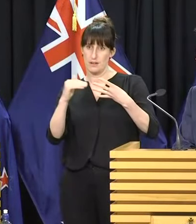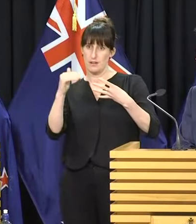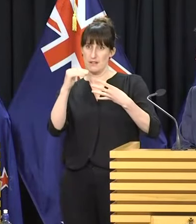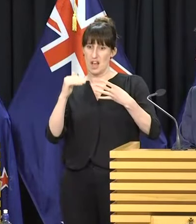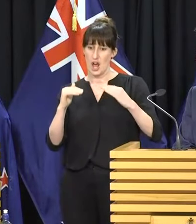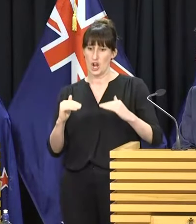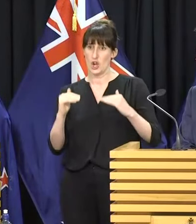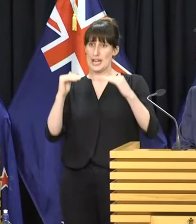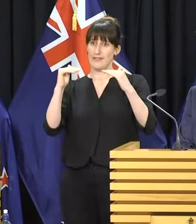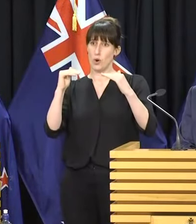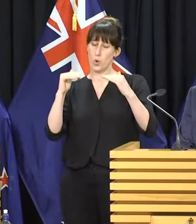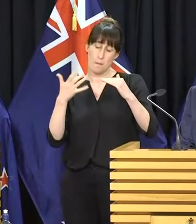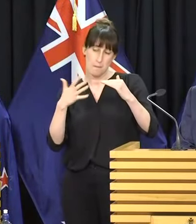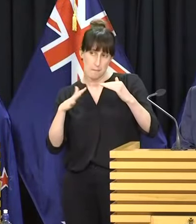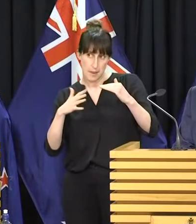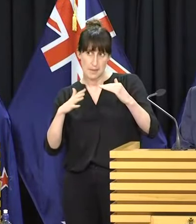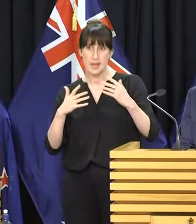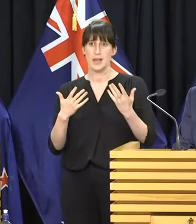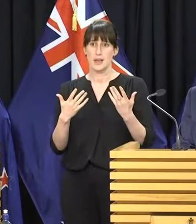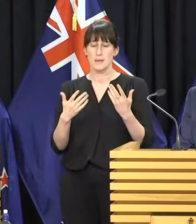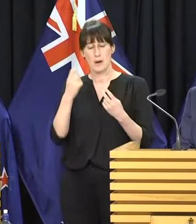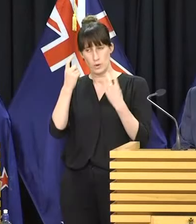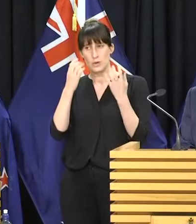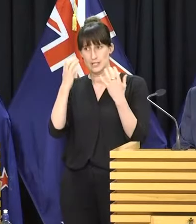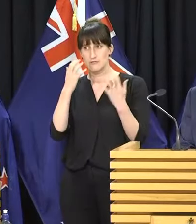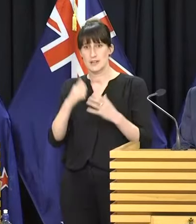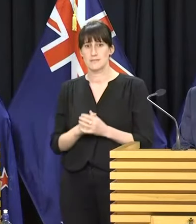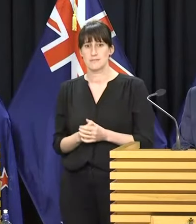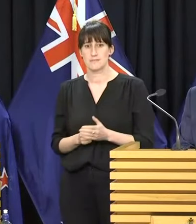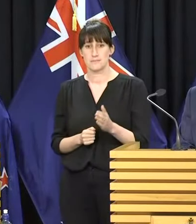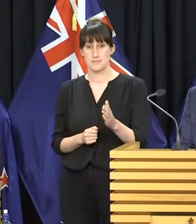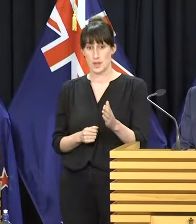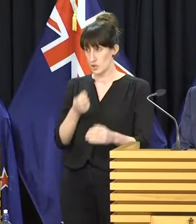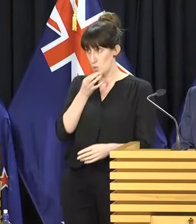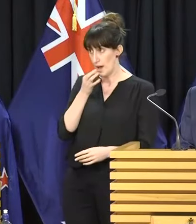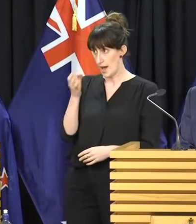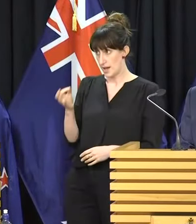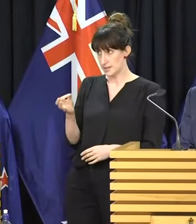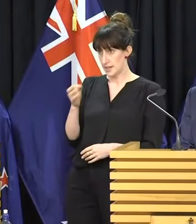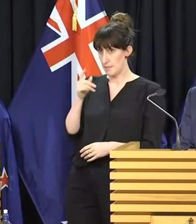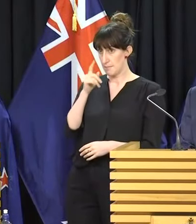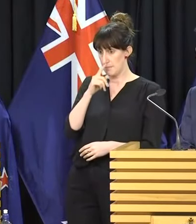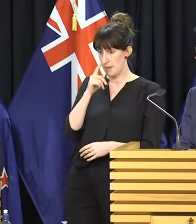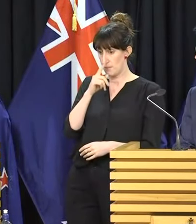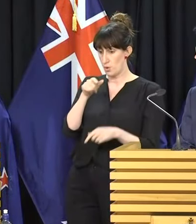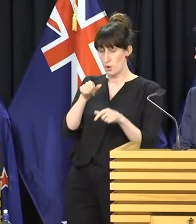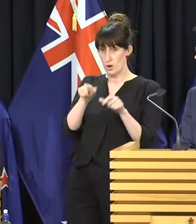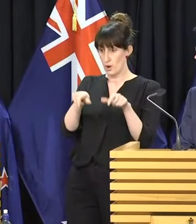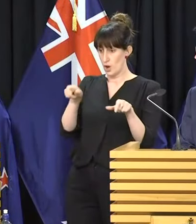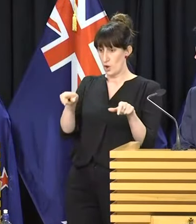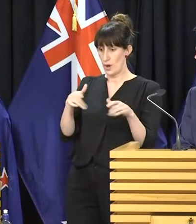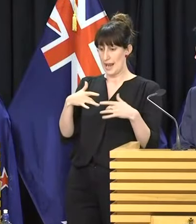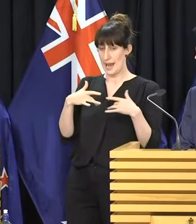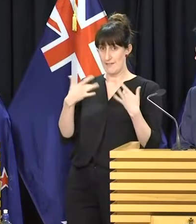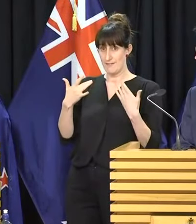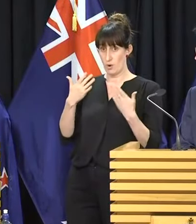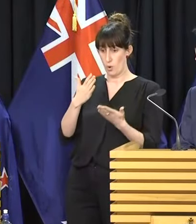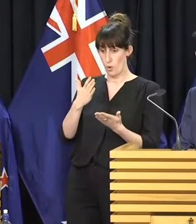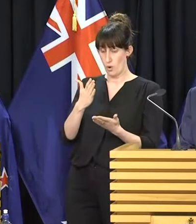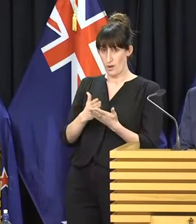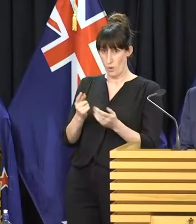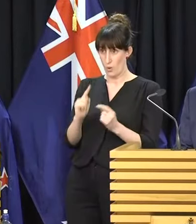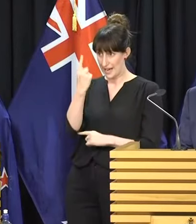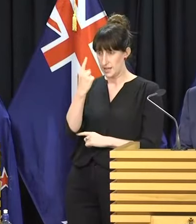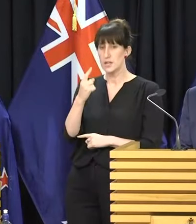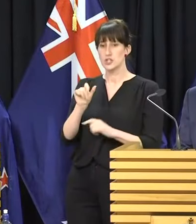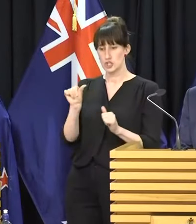that we will be having this afternoon and into the evening. You've asked people in Auckland to socially distance. That's right, this is the advice that we would always